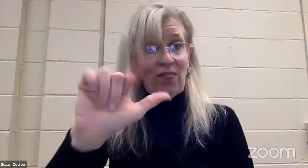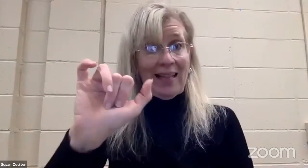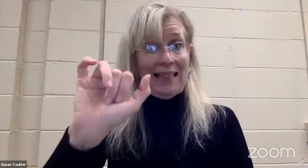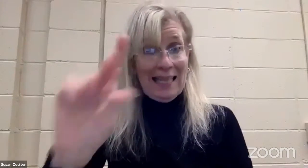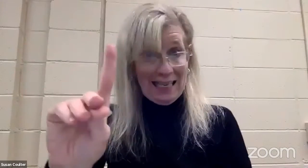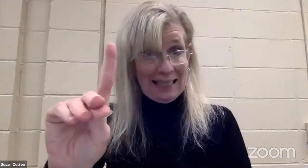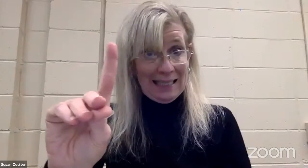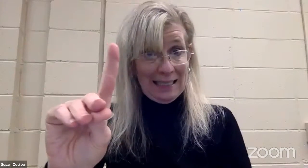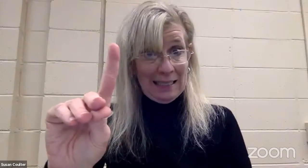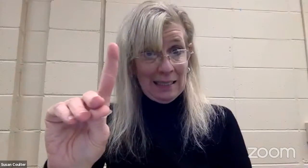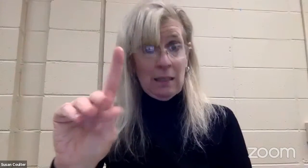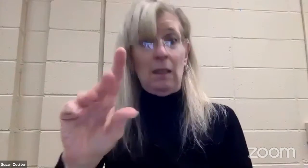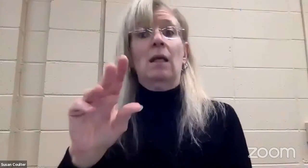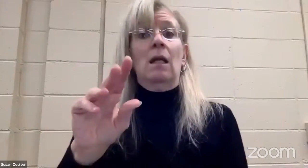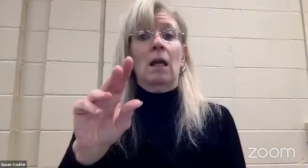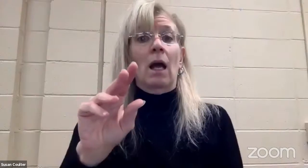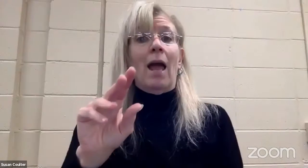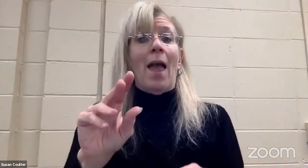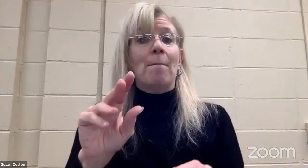off the lid,